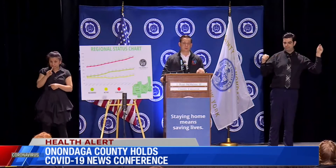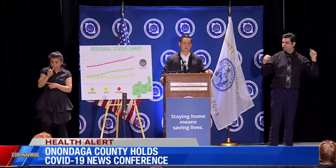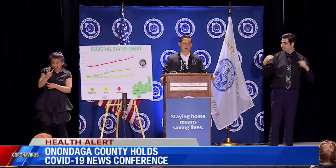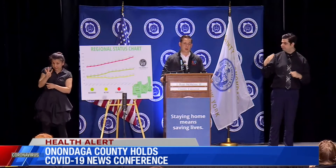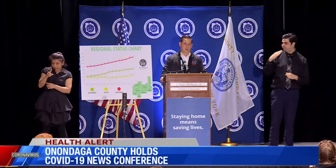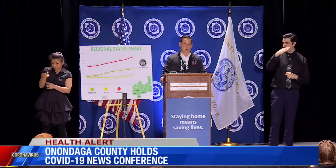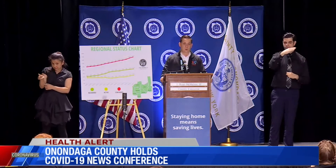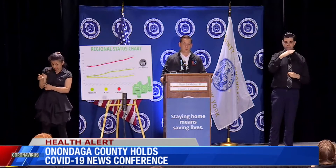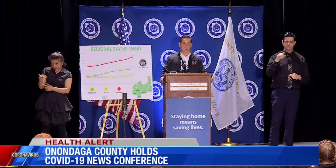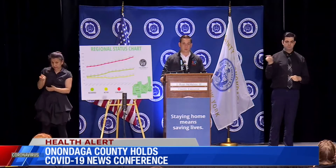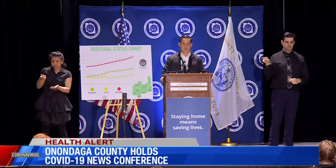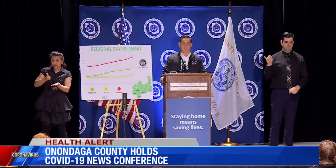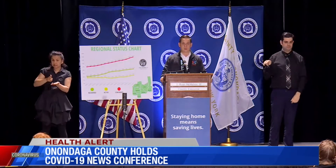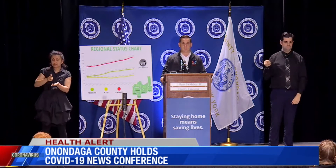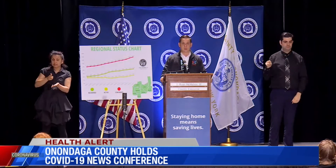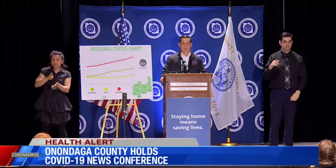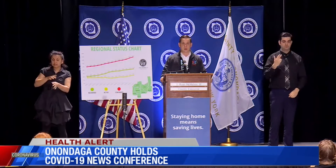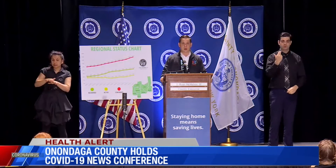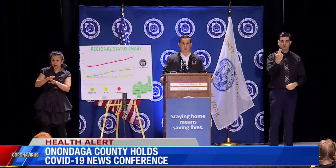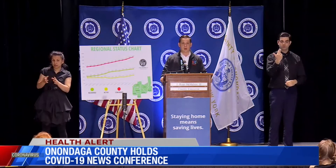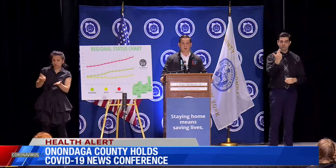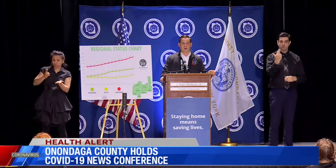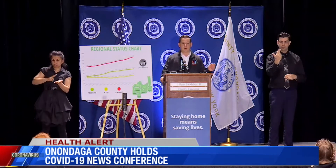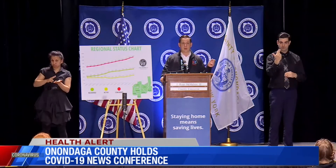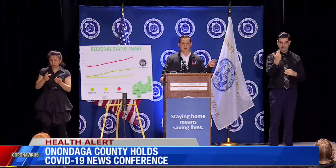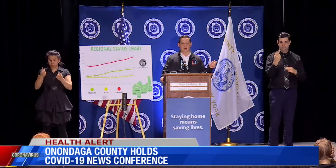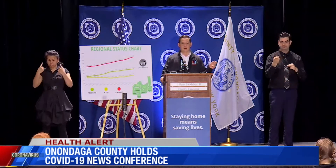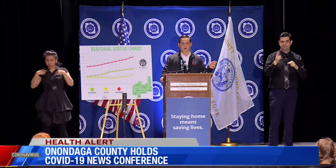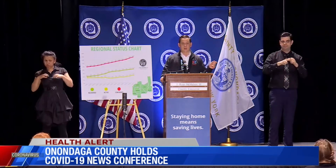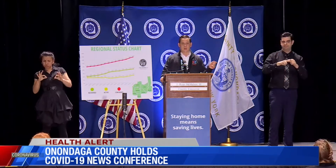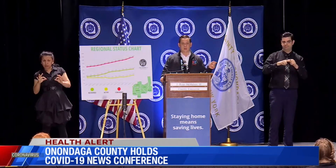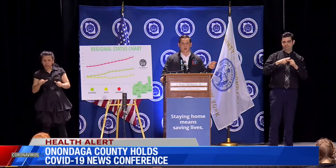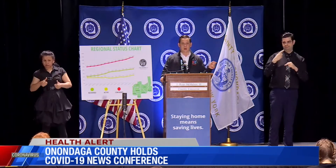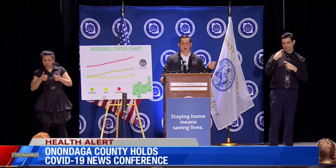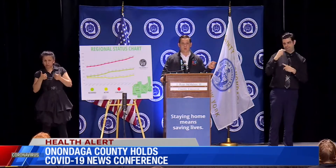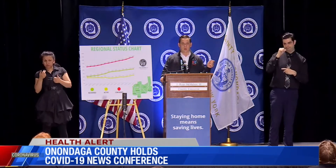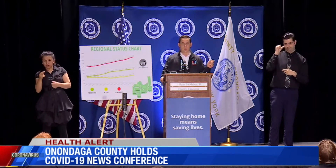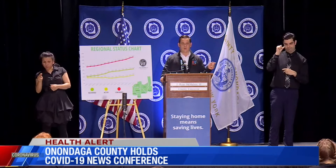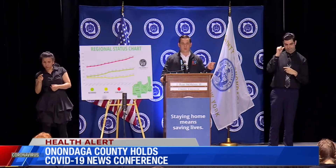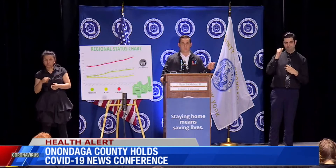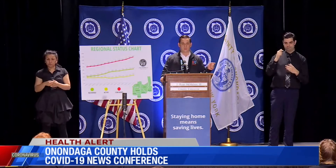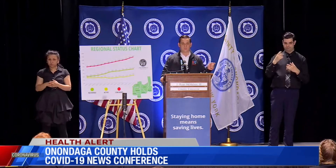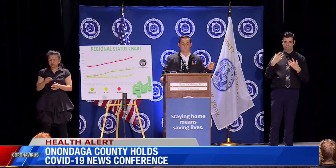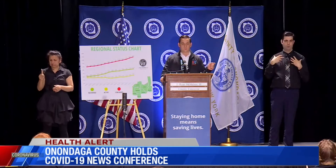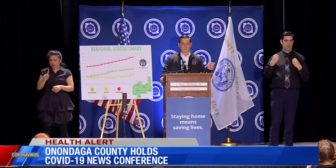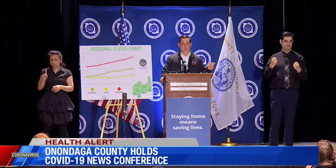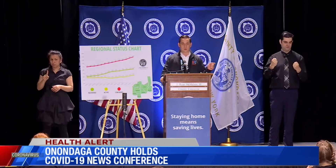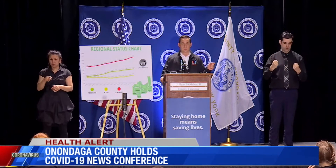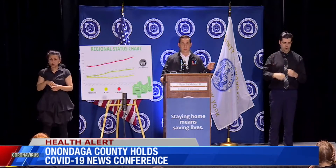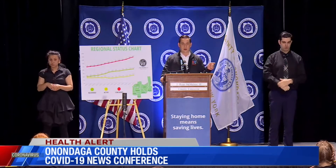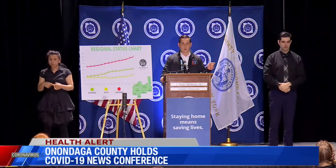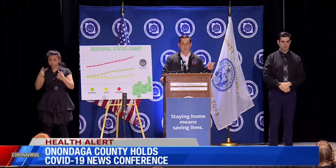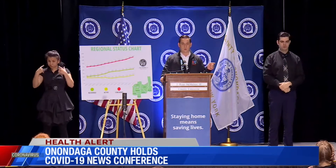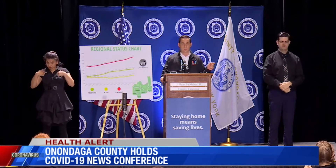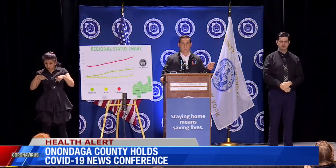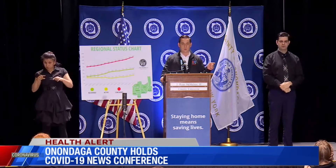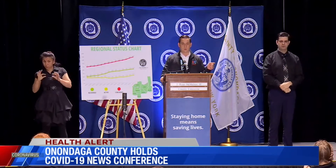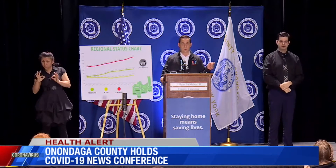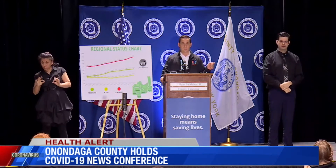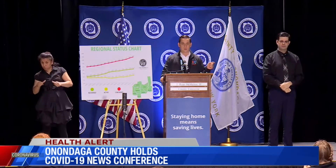people who once were cases. And a recovery